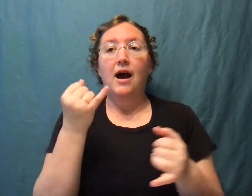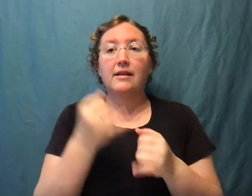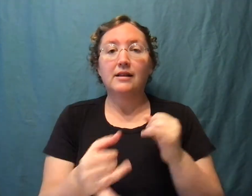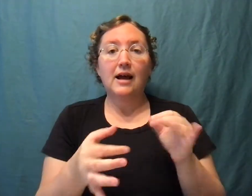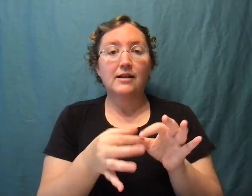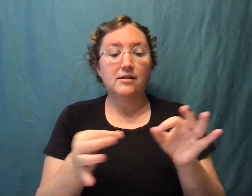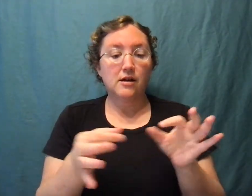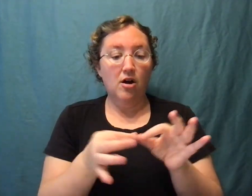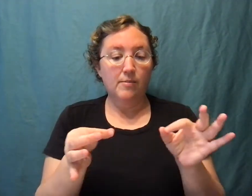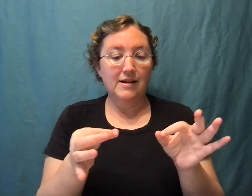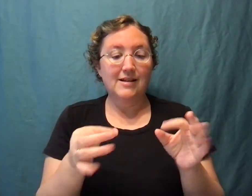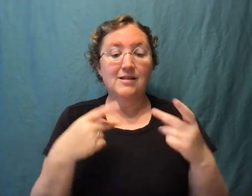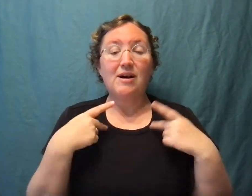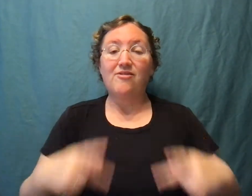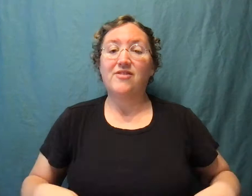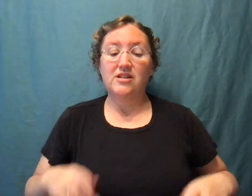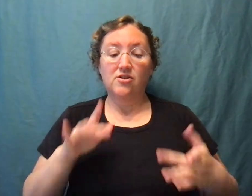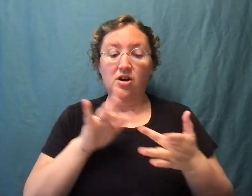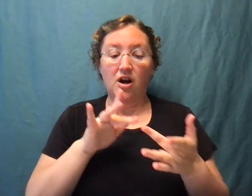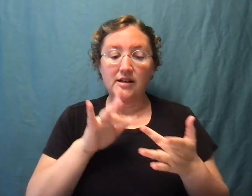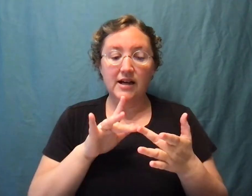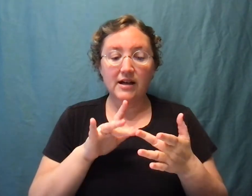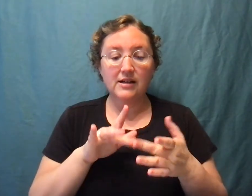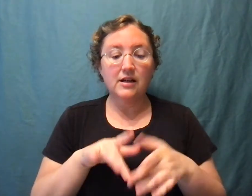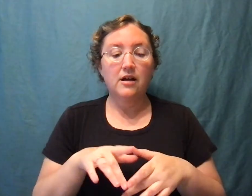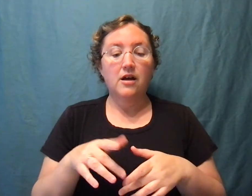the last comment is about physical contact.